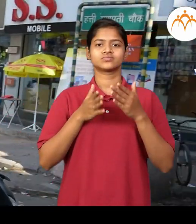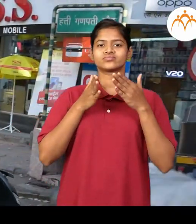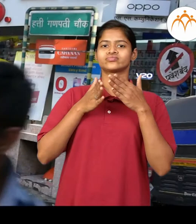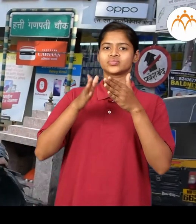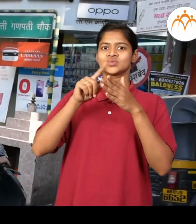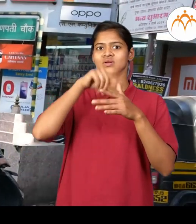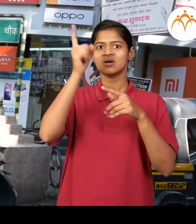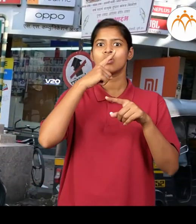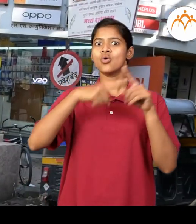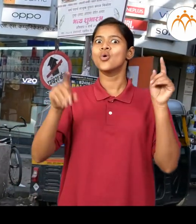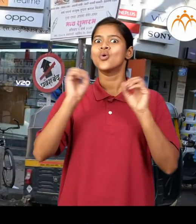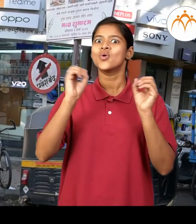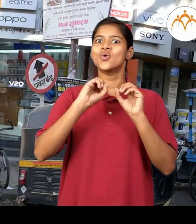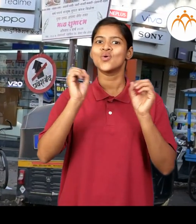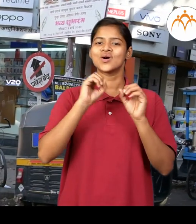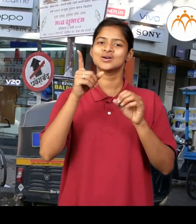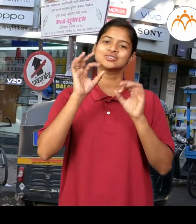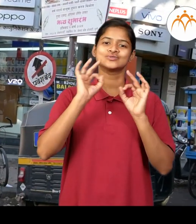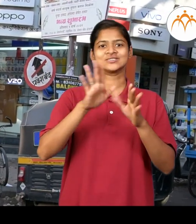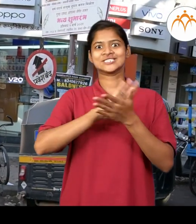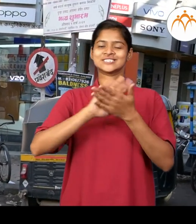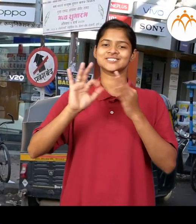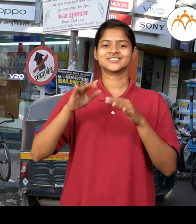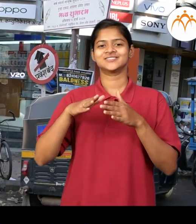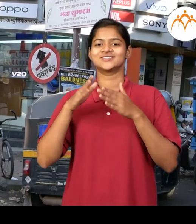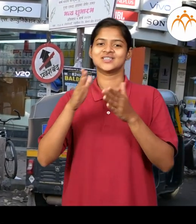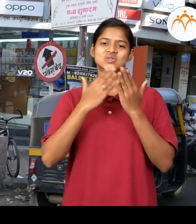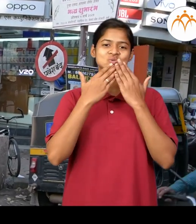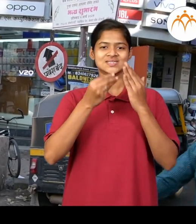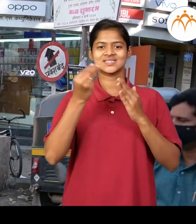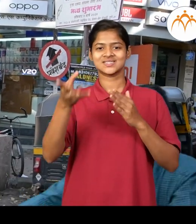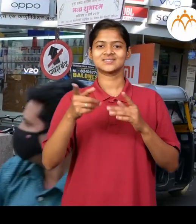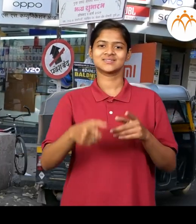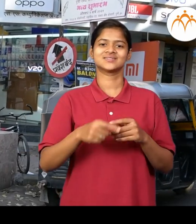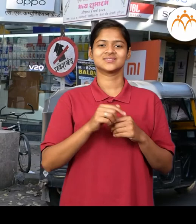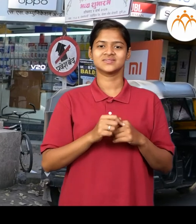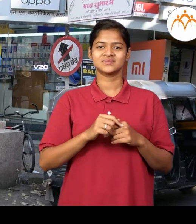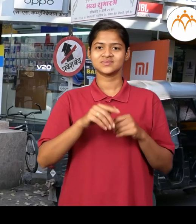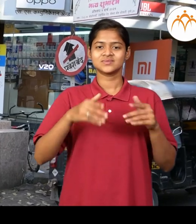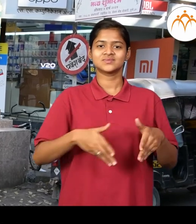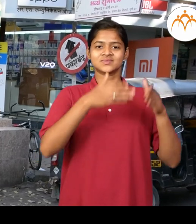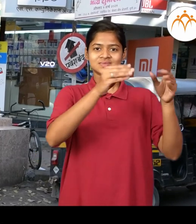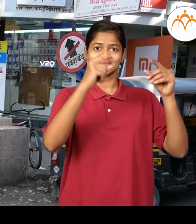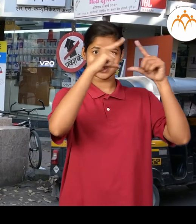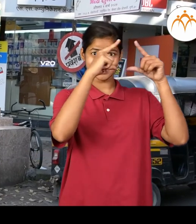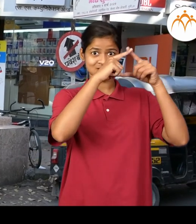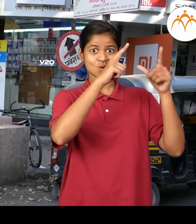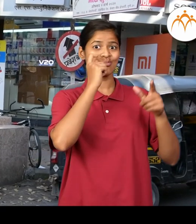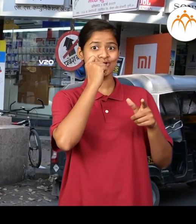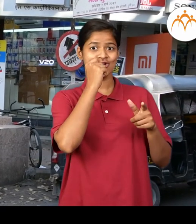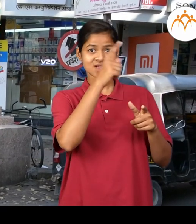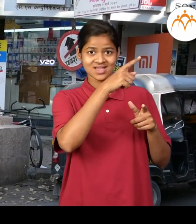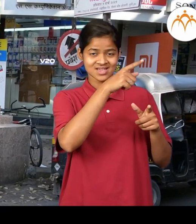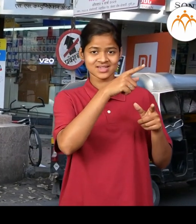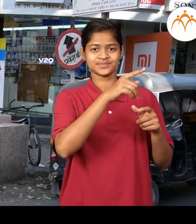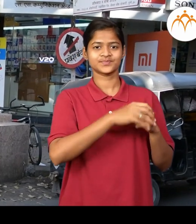near because there was a no entry sign at the entrance of that lane. Dada